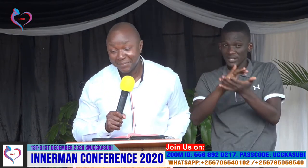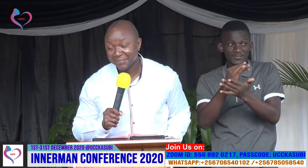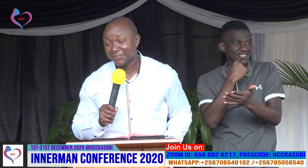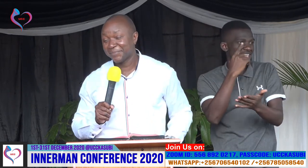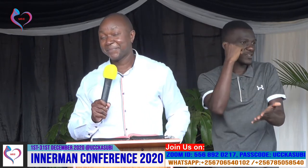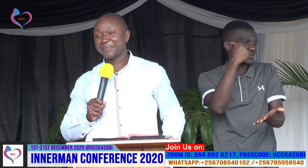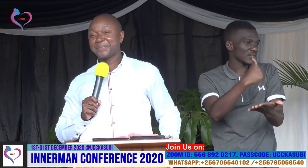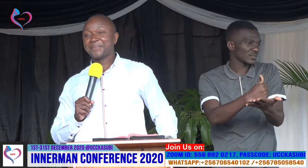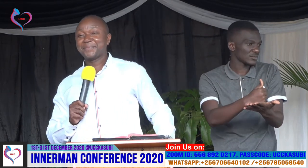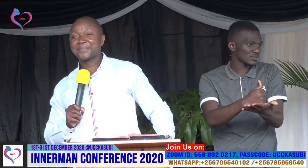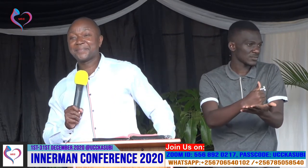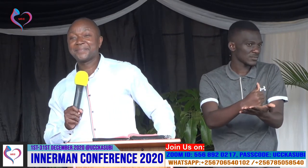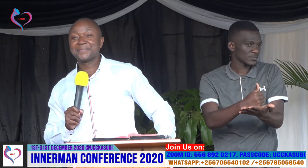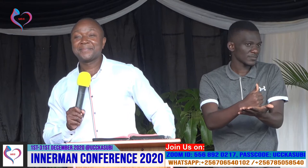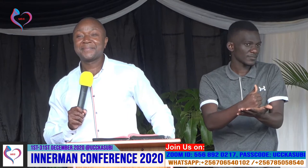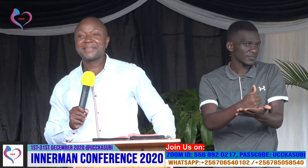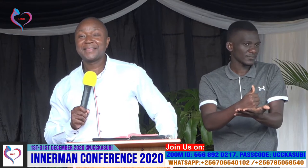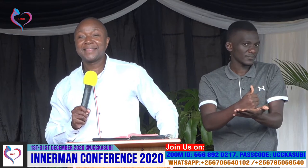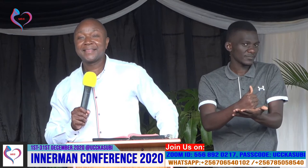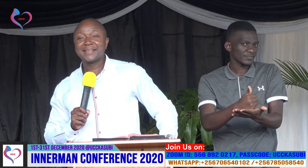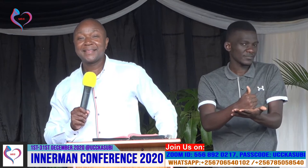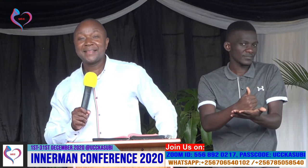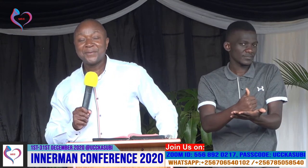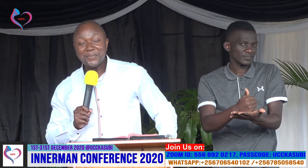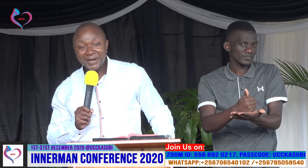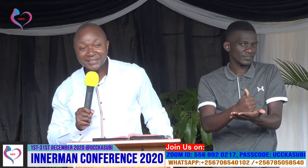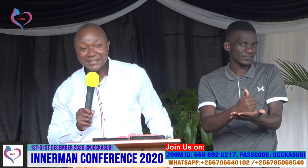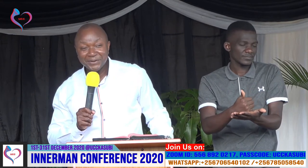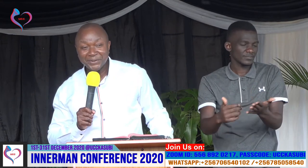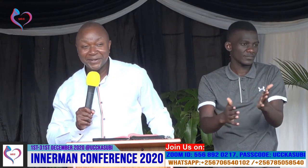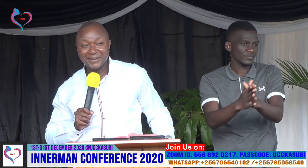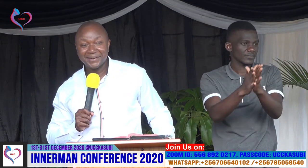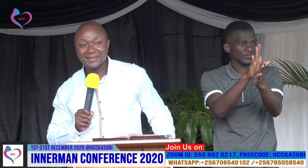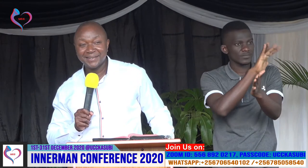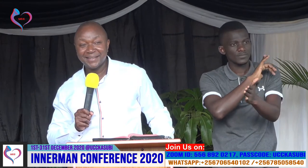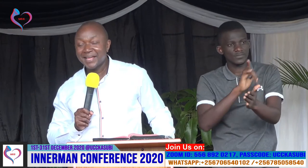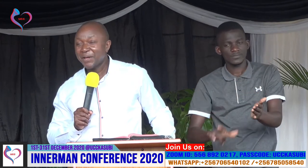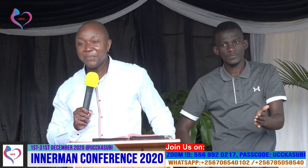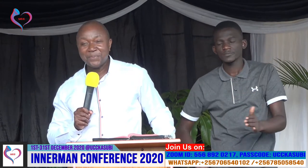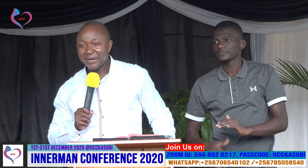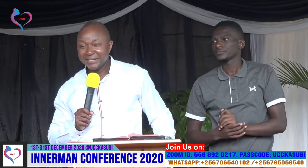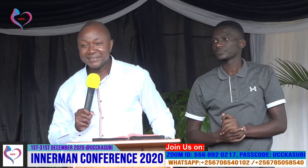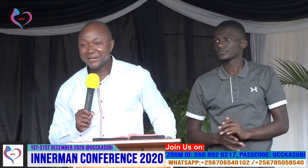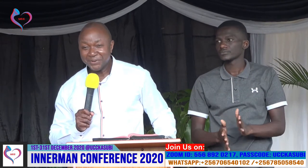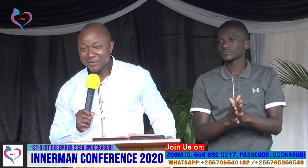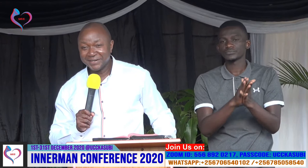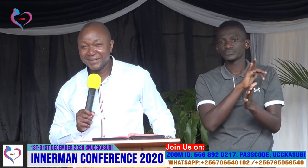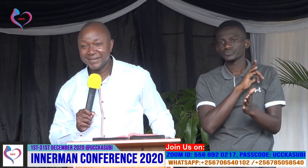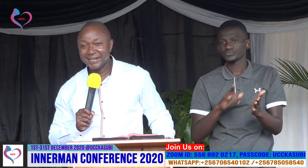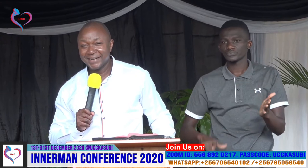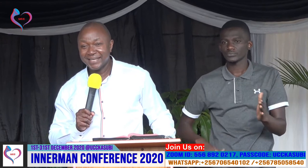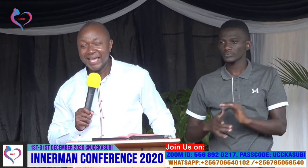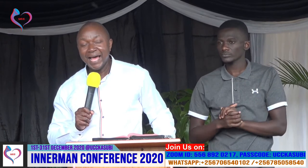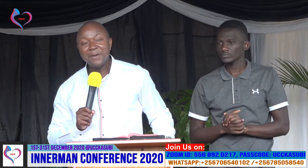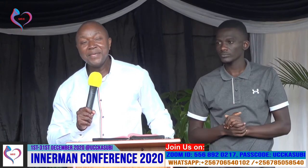believe it, say amen. Praise the Lord. Mukama wafe yebazibwe. Praise the Lord. Mukama